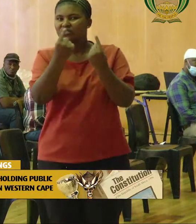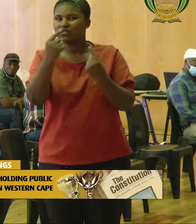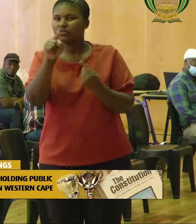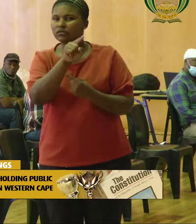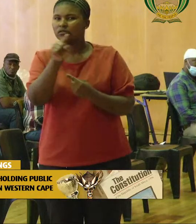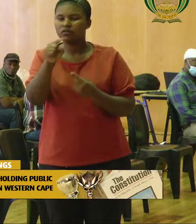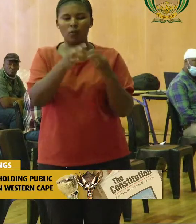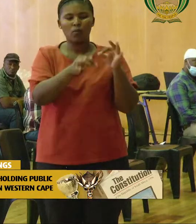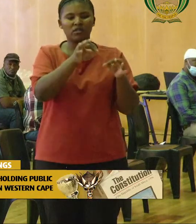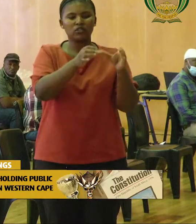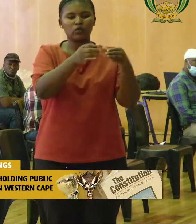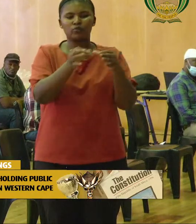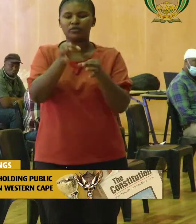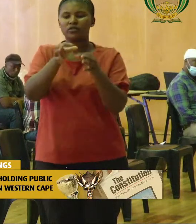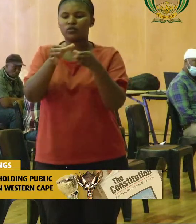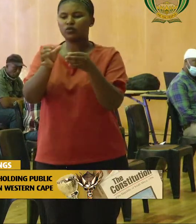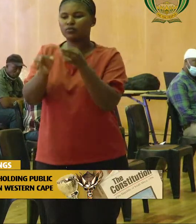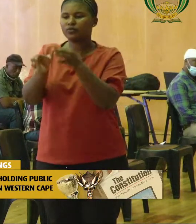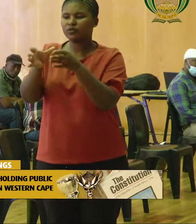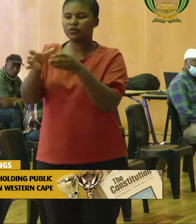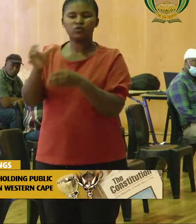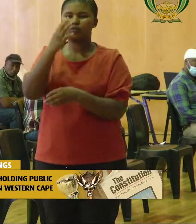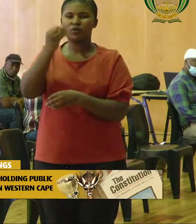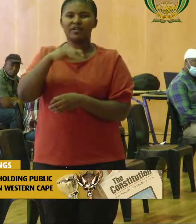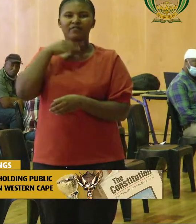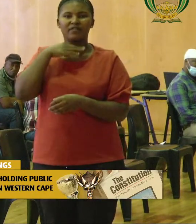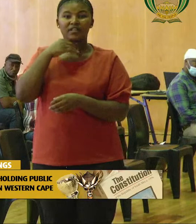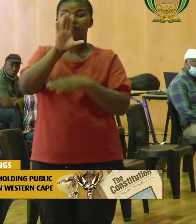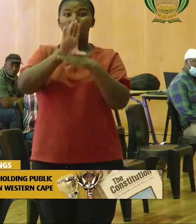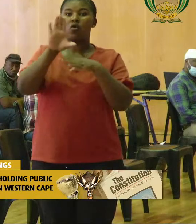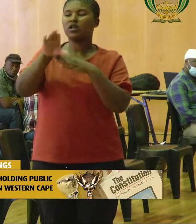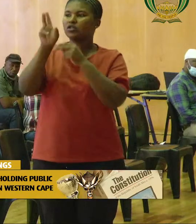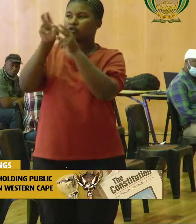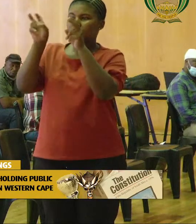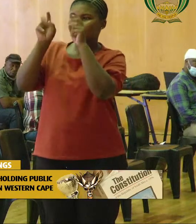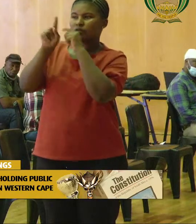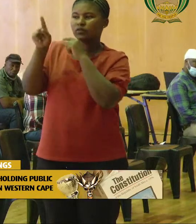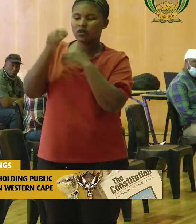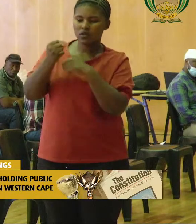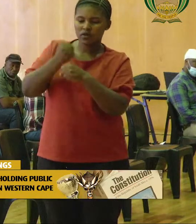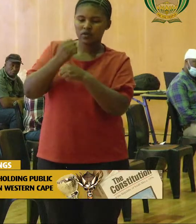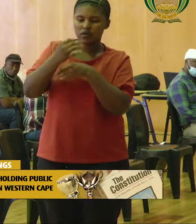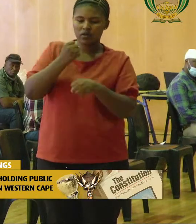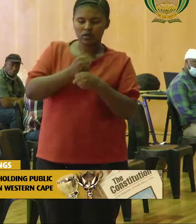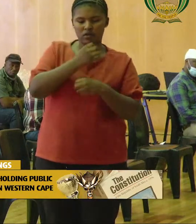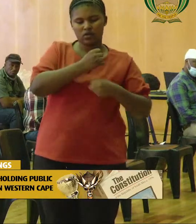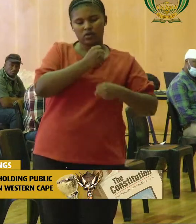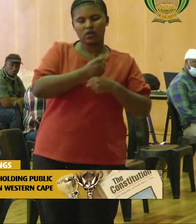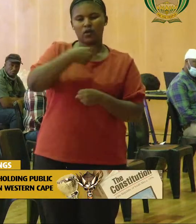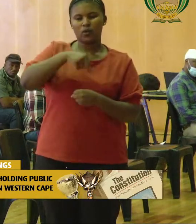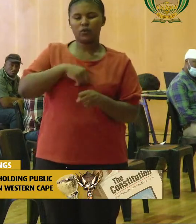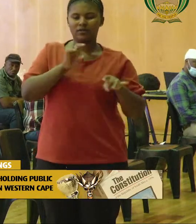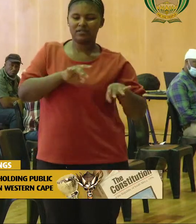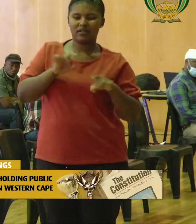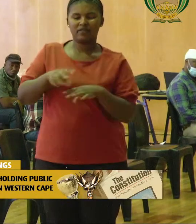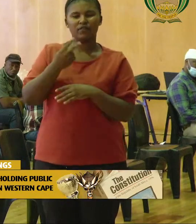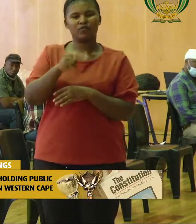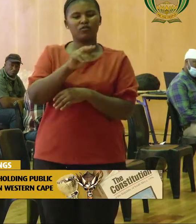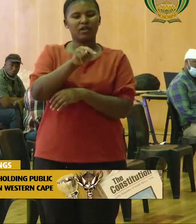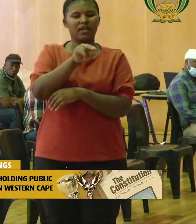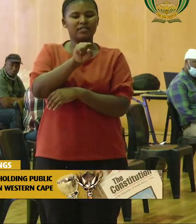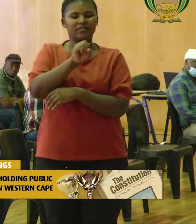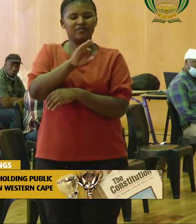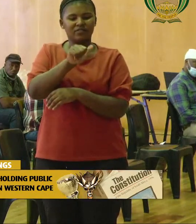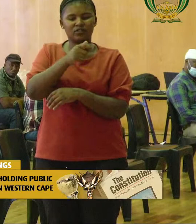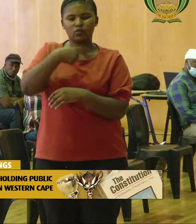political party in our colleges. Each and every year, we are striking for this Nsfas, and each and